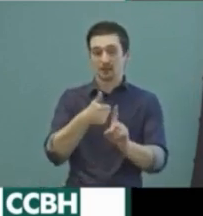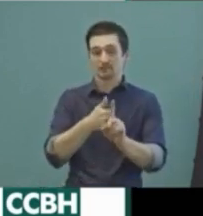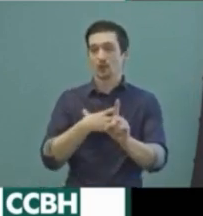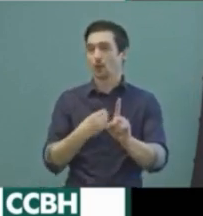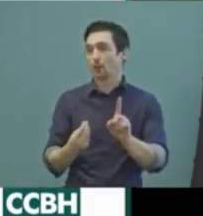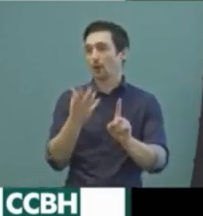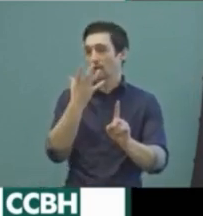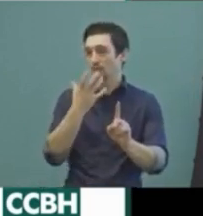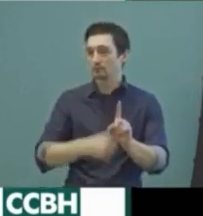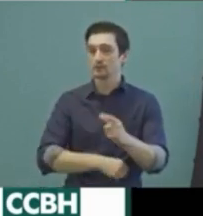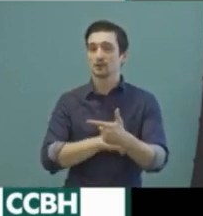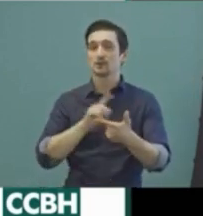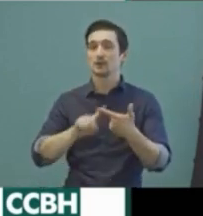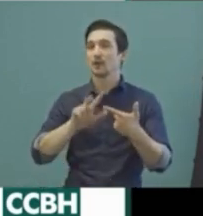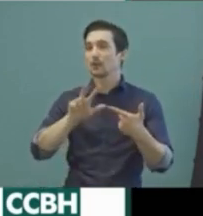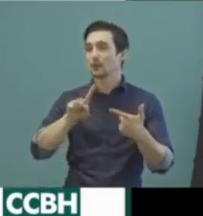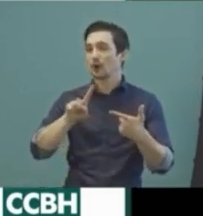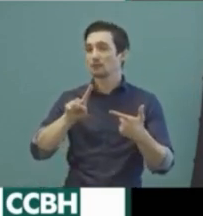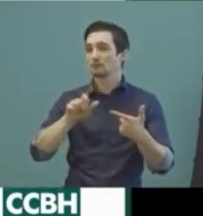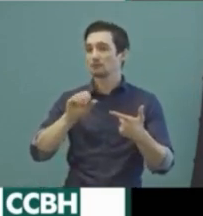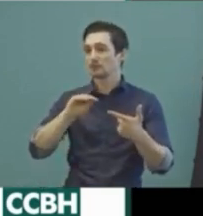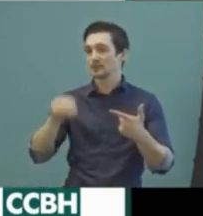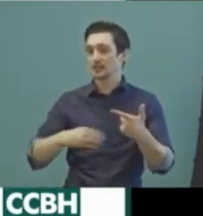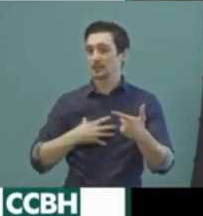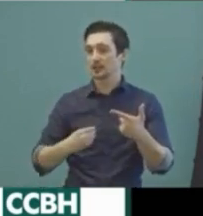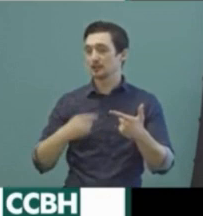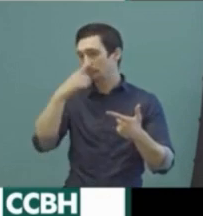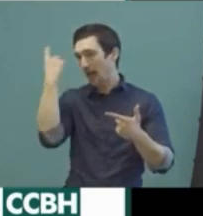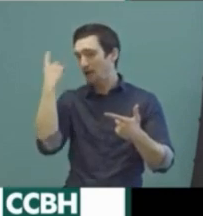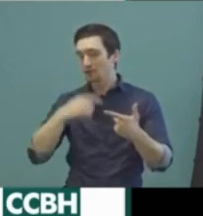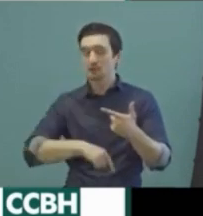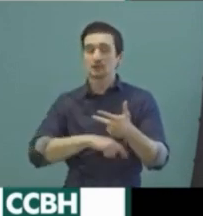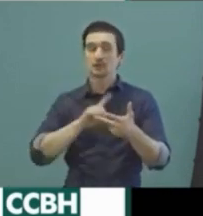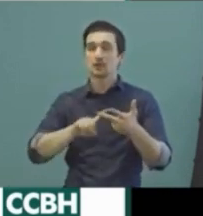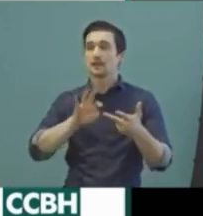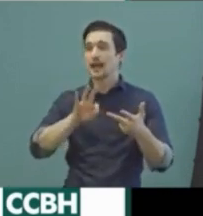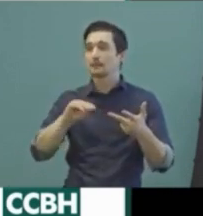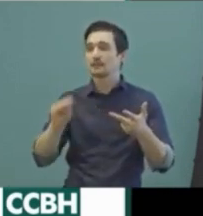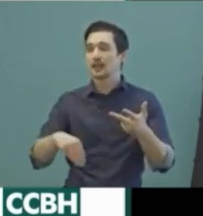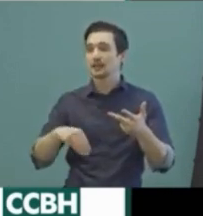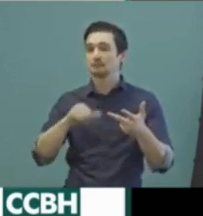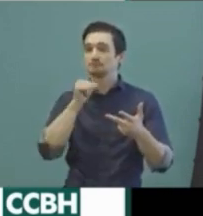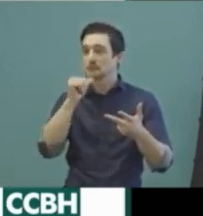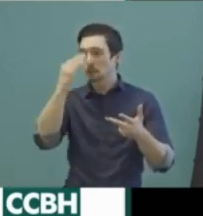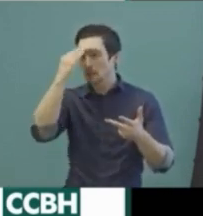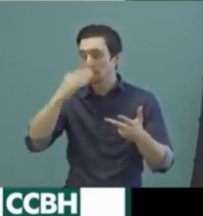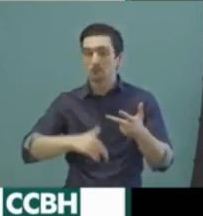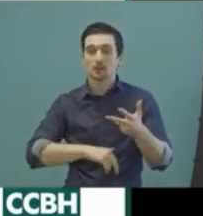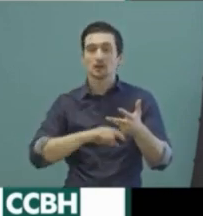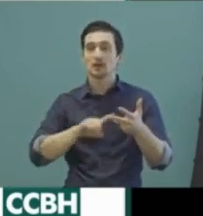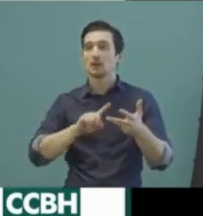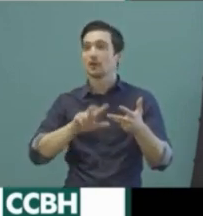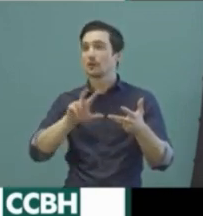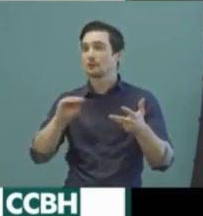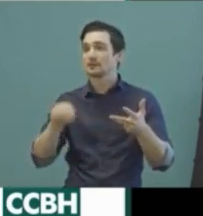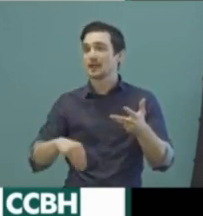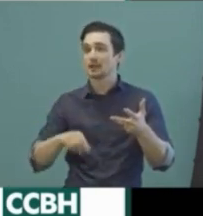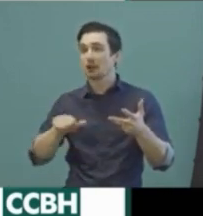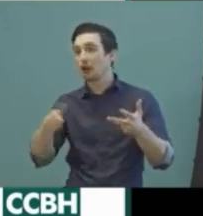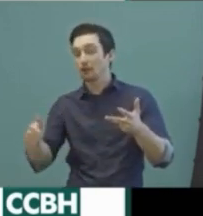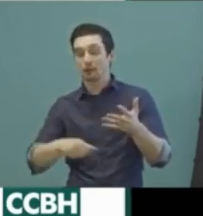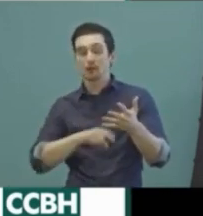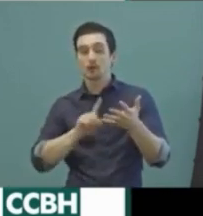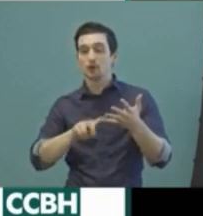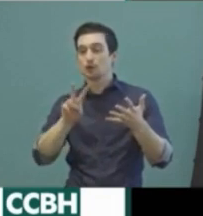white, 31% is black, 9% unknown, 3% other, and 2% Asian. This